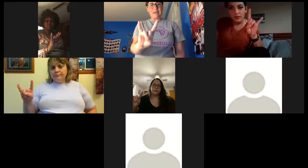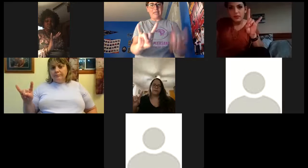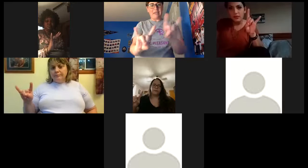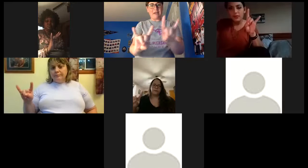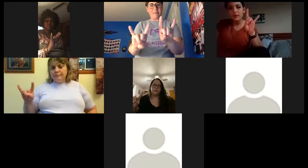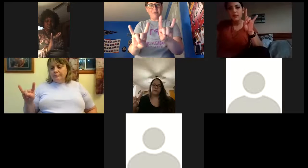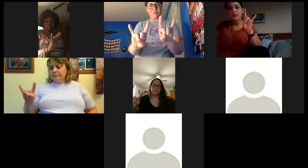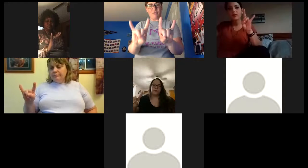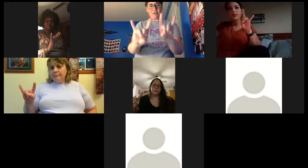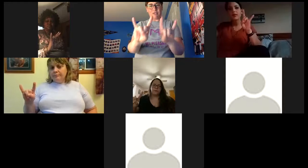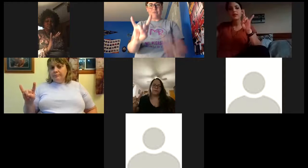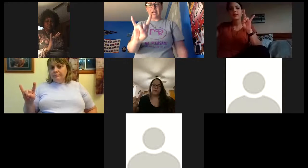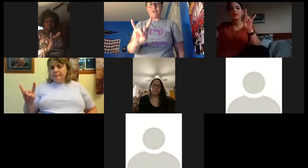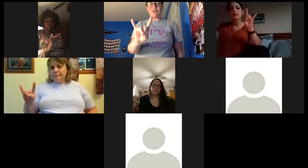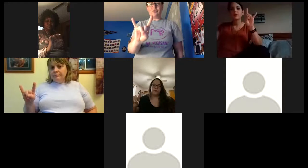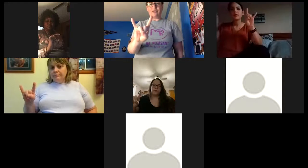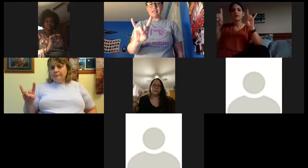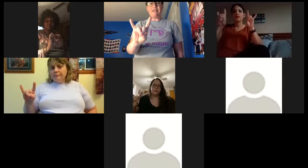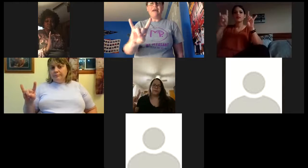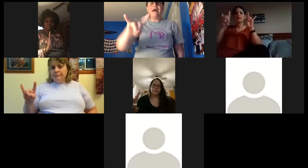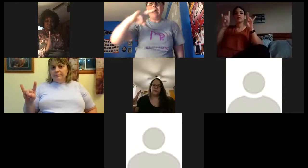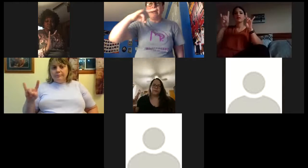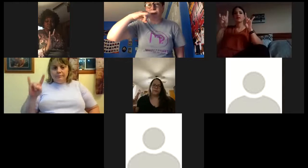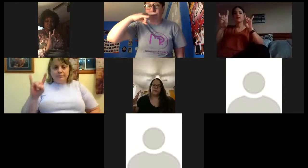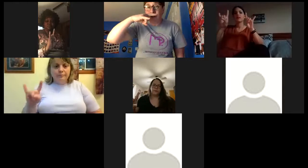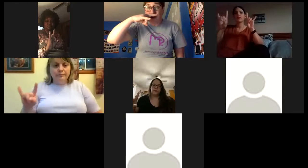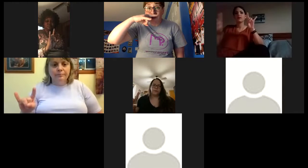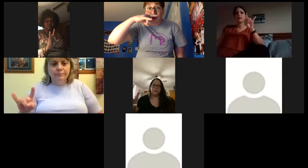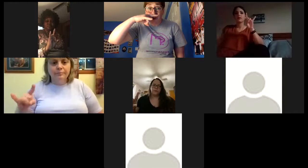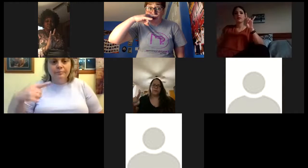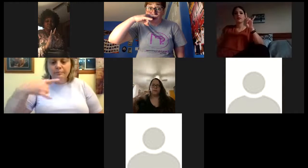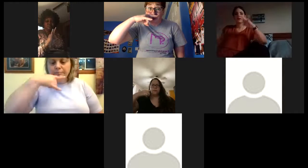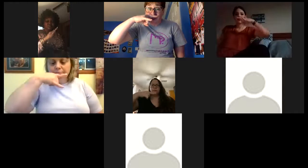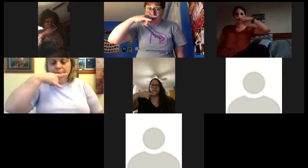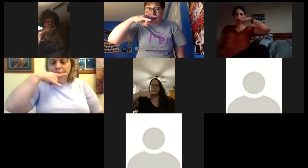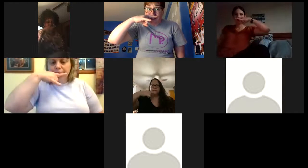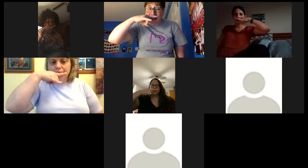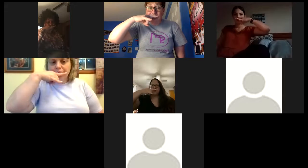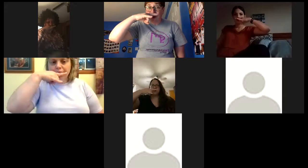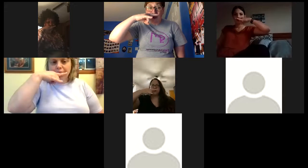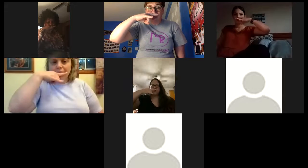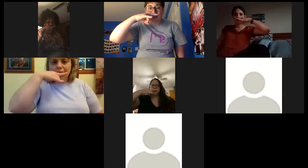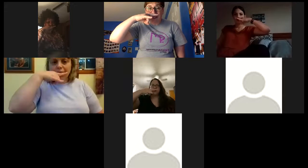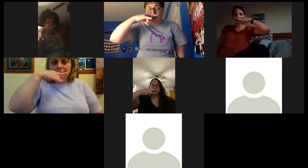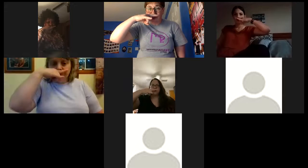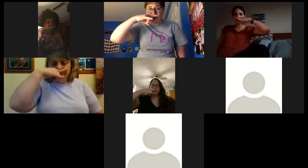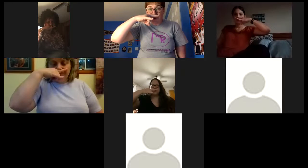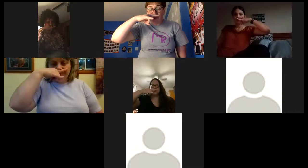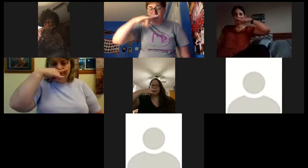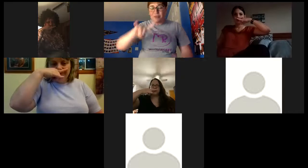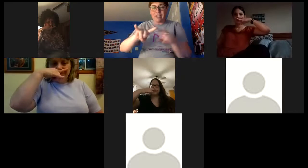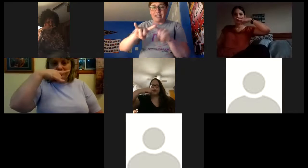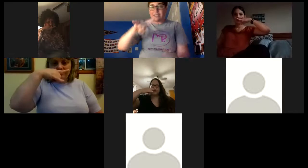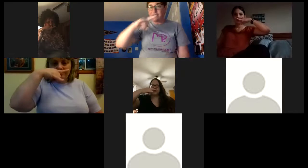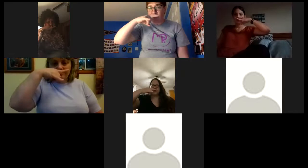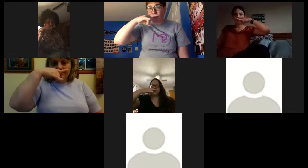your pinky up on whichever hand you're using, and you're going to put it under your nose, and you don't have to touch your nose